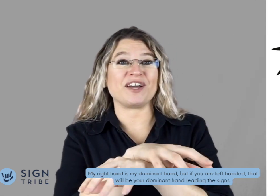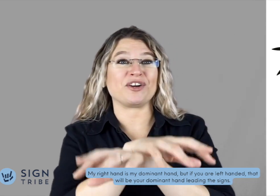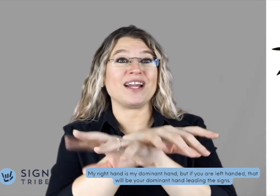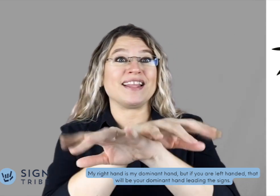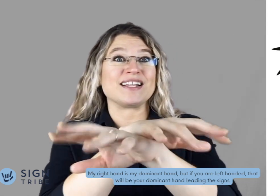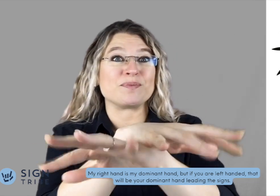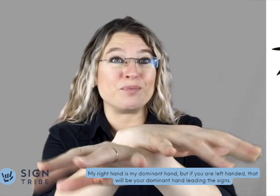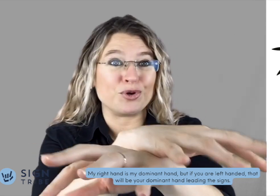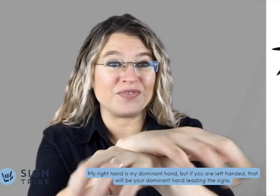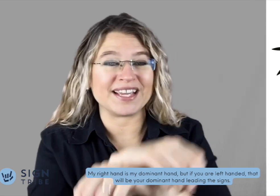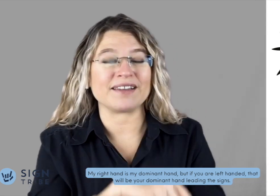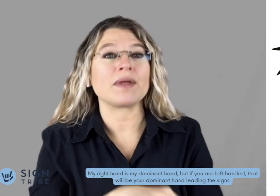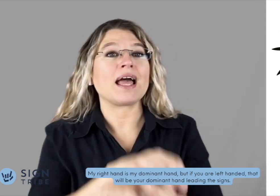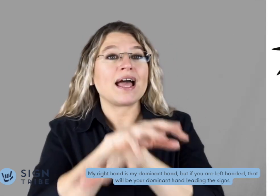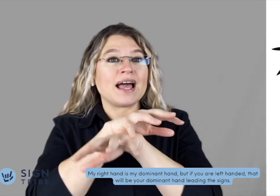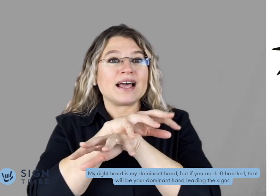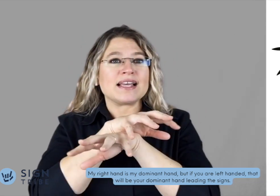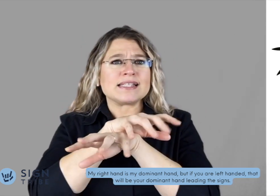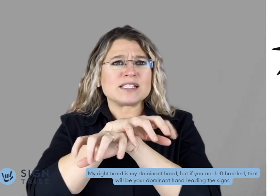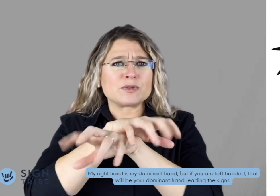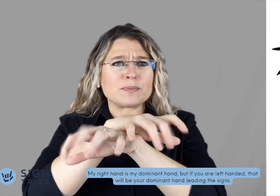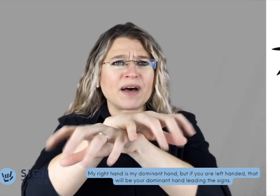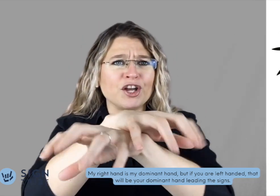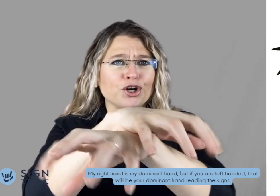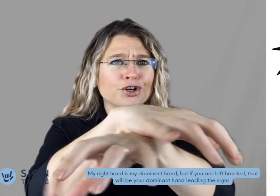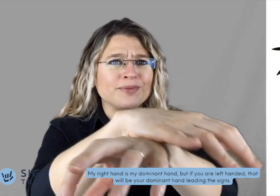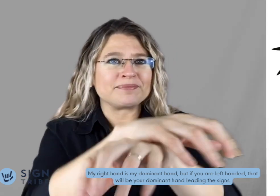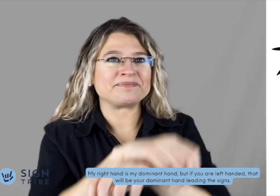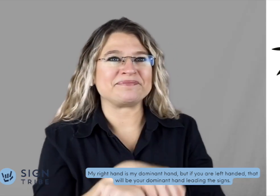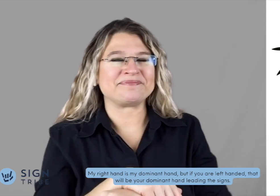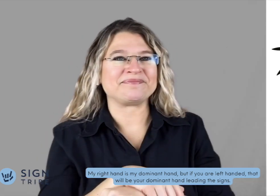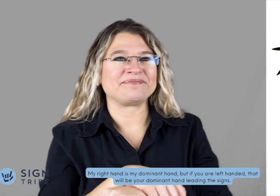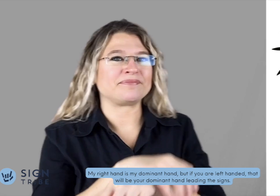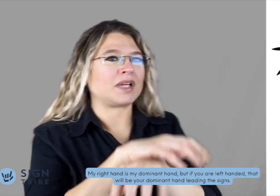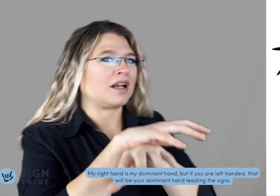and that it's moving. Spider.